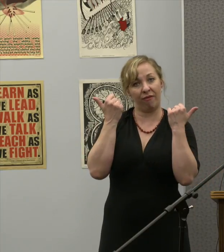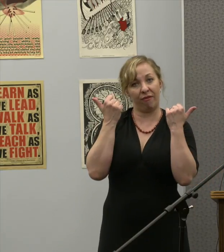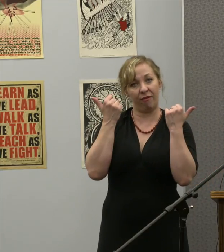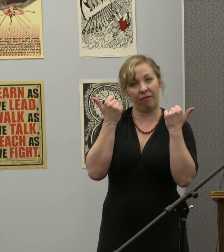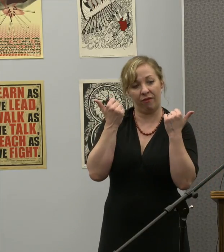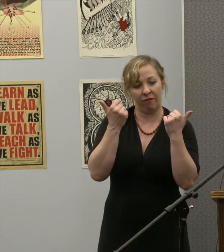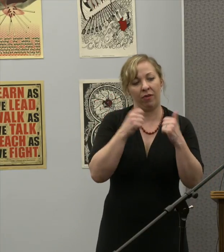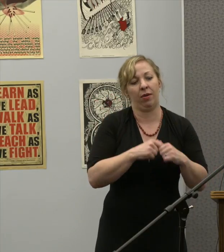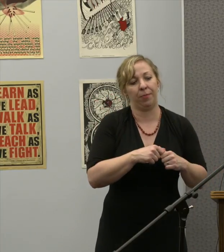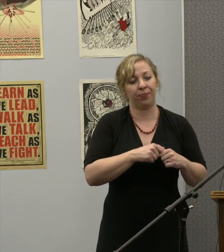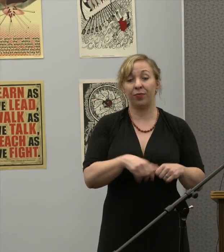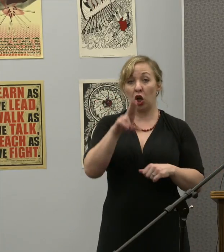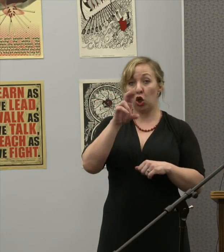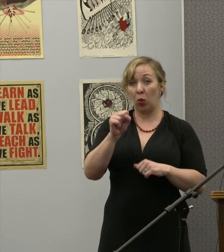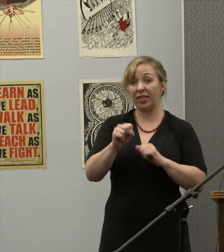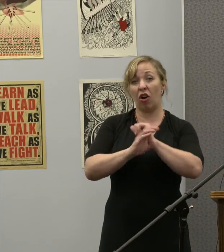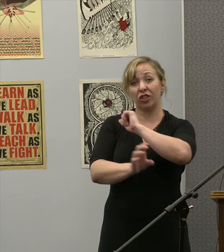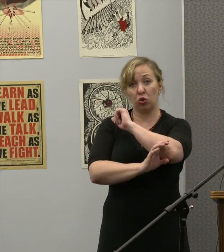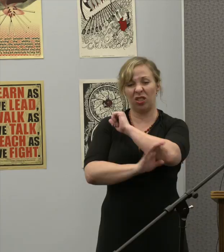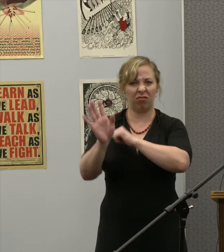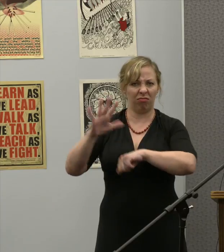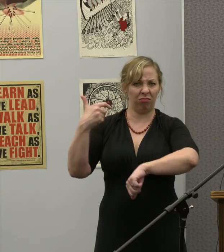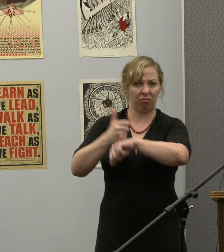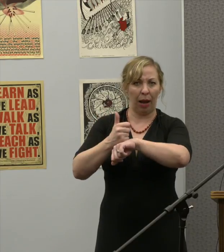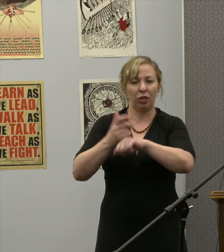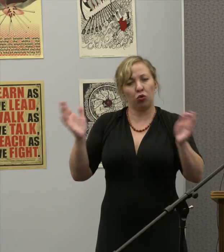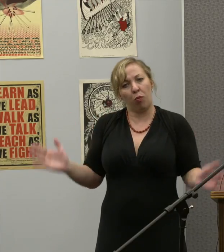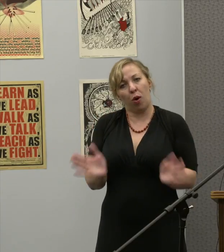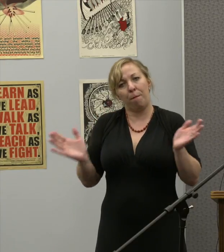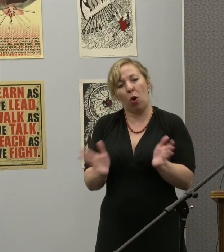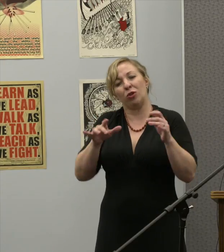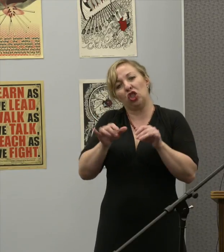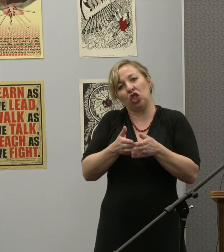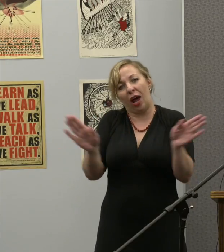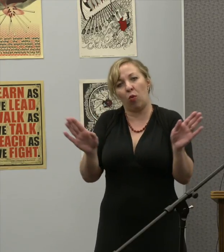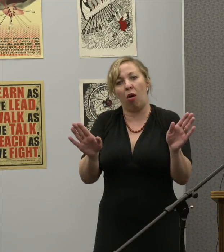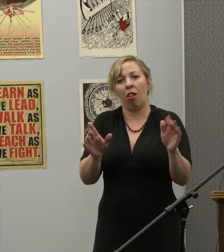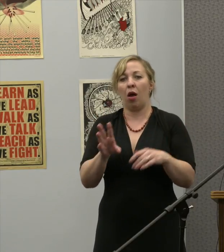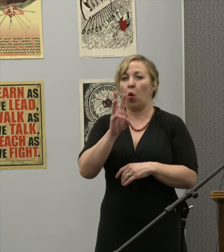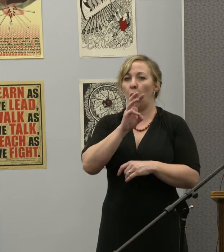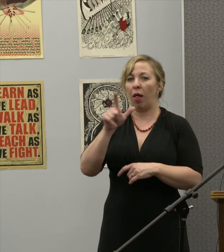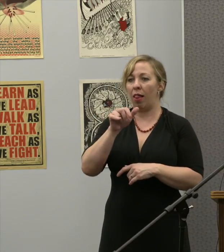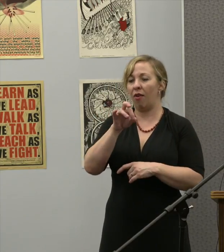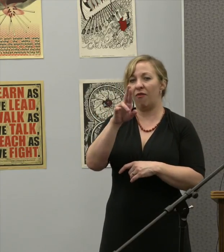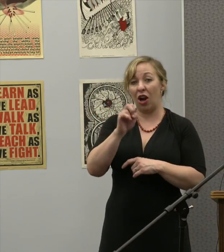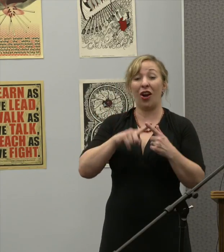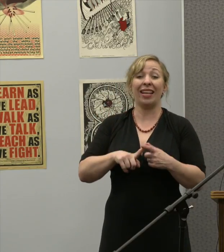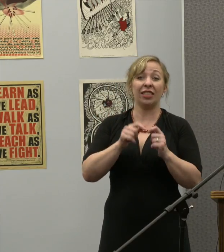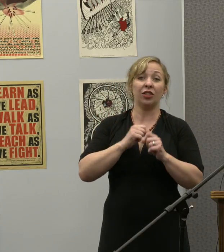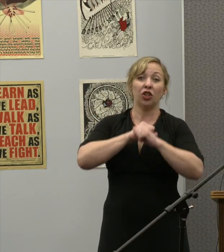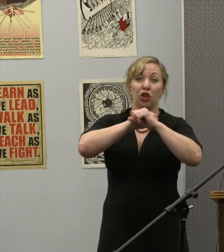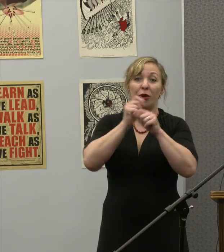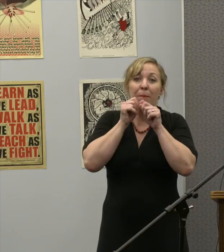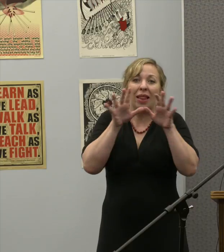live. The U.S. Constitution was established to promote the general welfare and secure the blessings